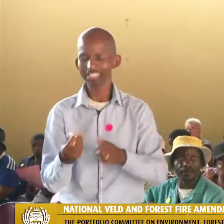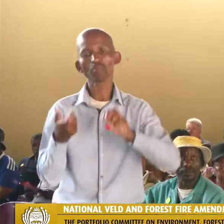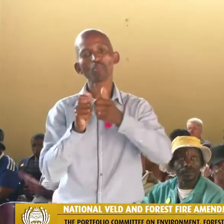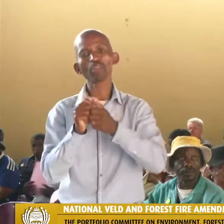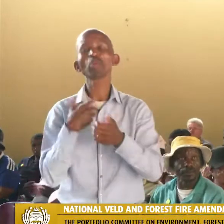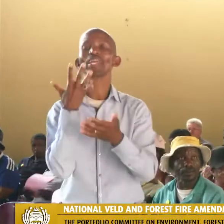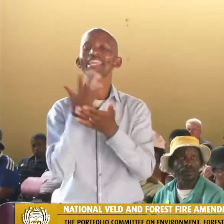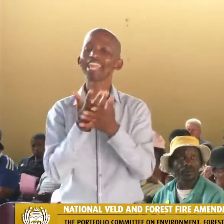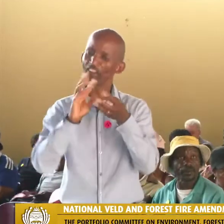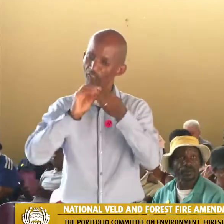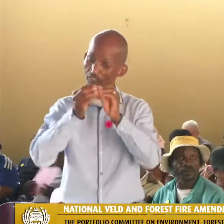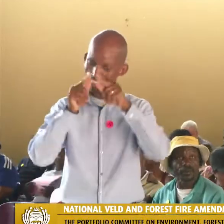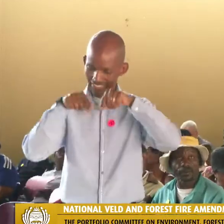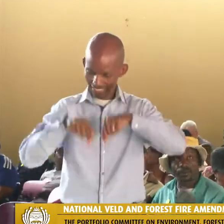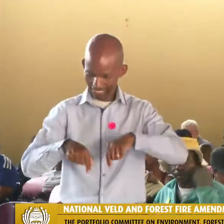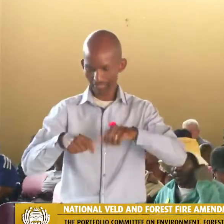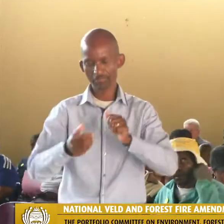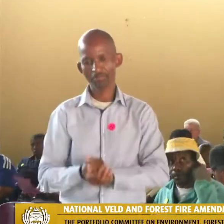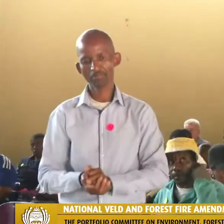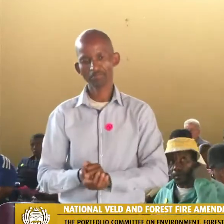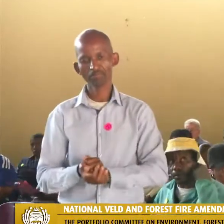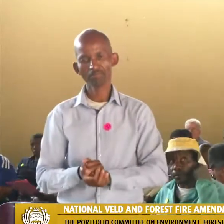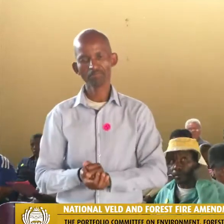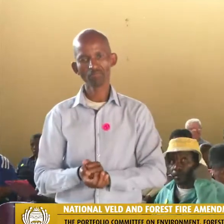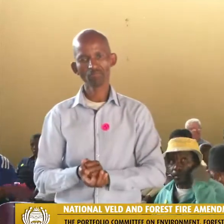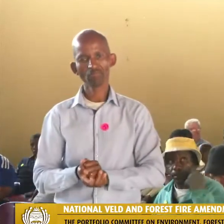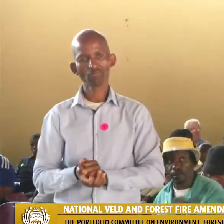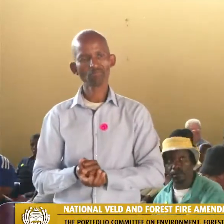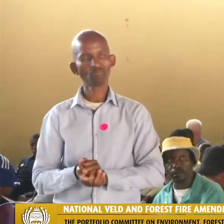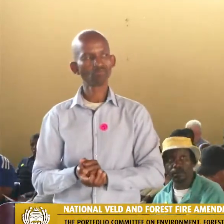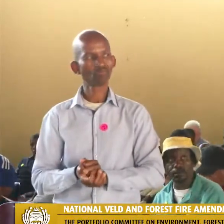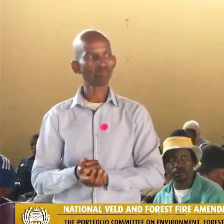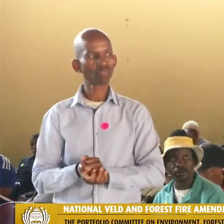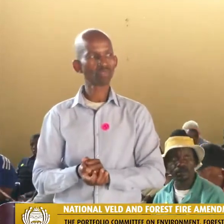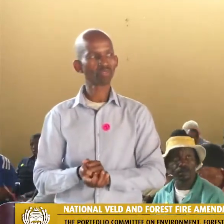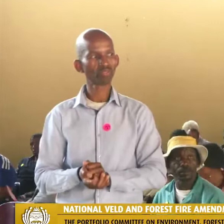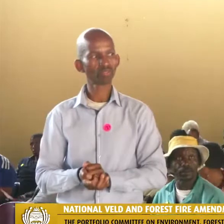ukulungiseka nelawulekayo. I want to say some of the problems can be resolved.